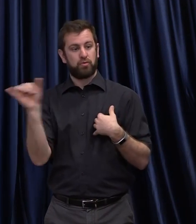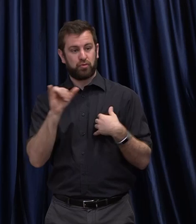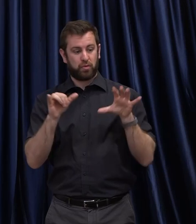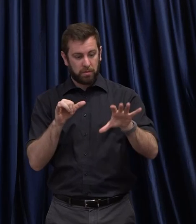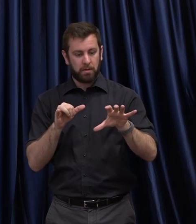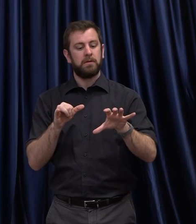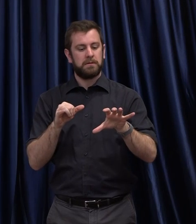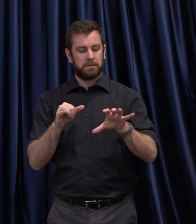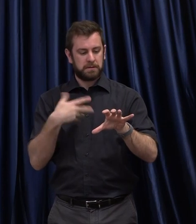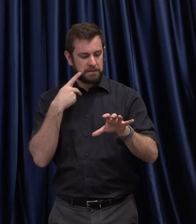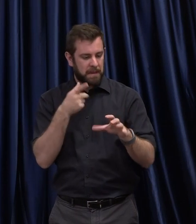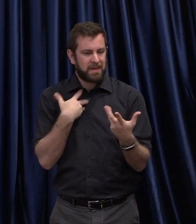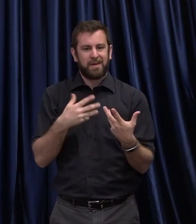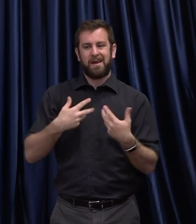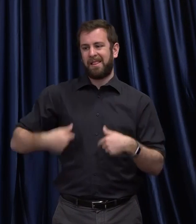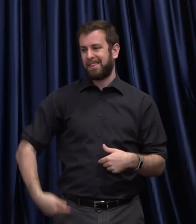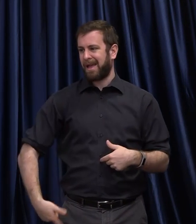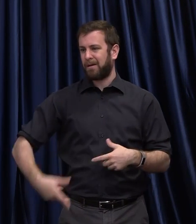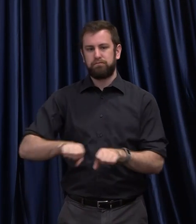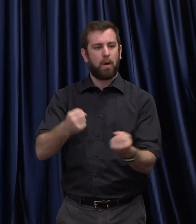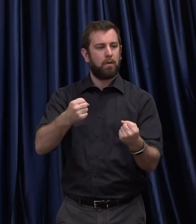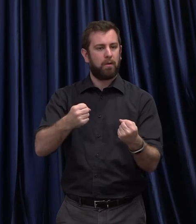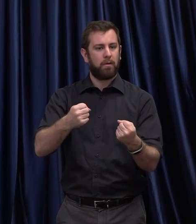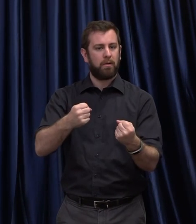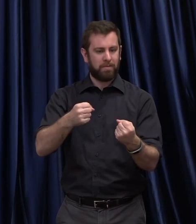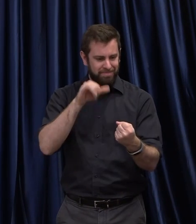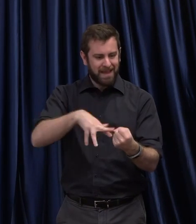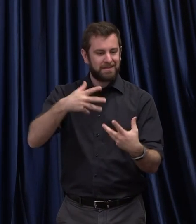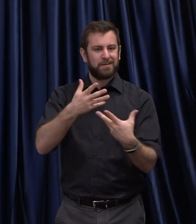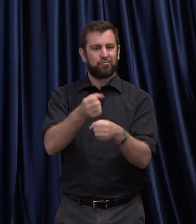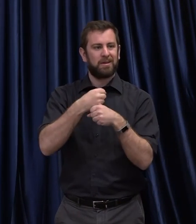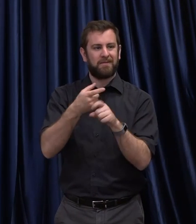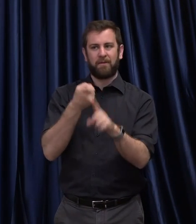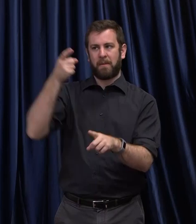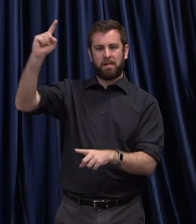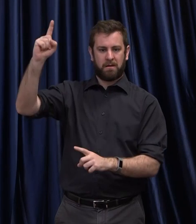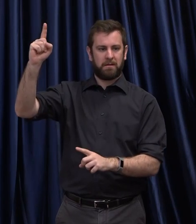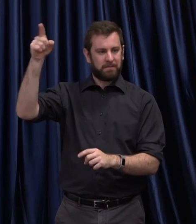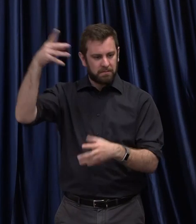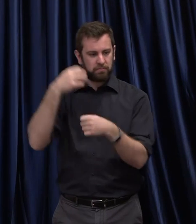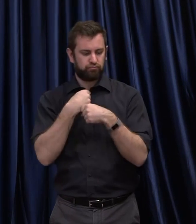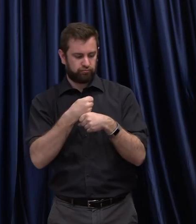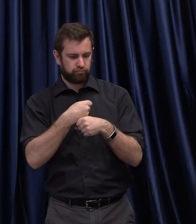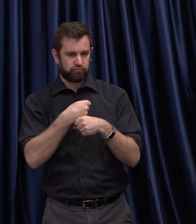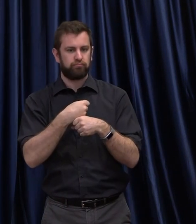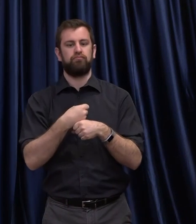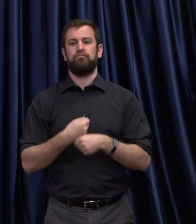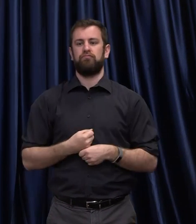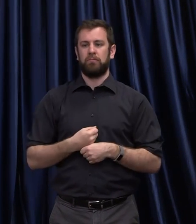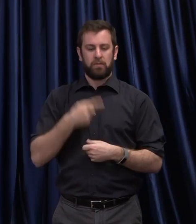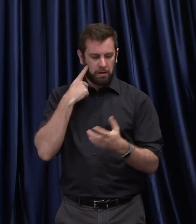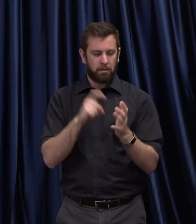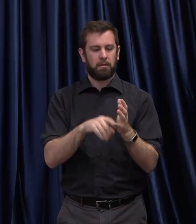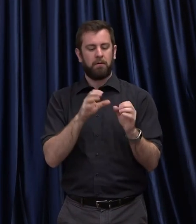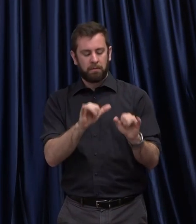Allah subhanahu wa ta'ala. When we can reach that stage, then the fasting is now on its highest level and we